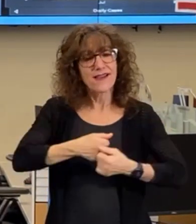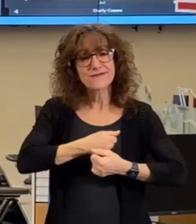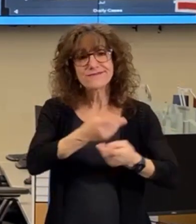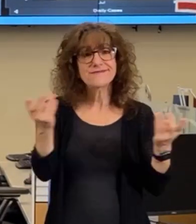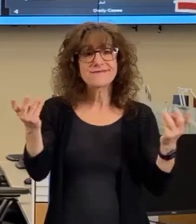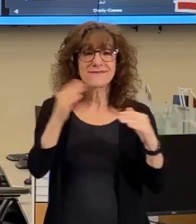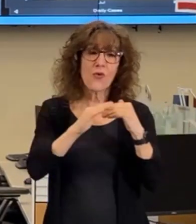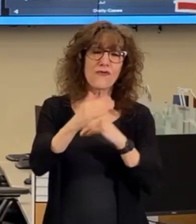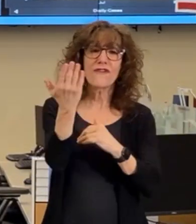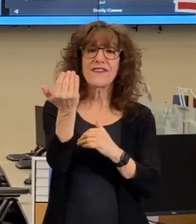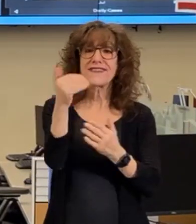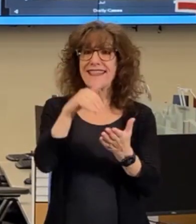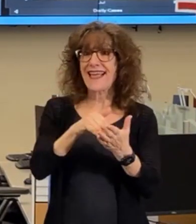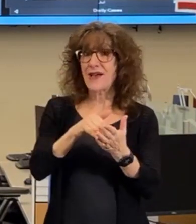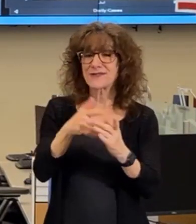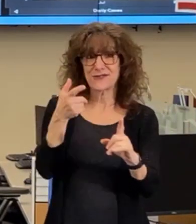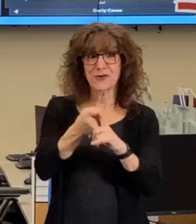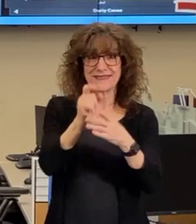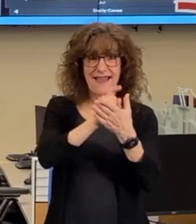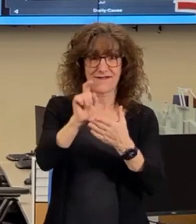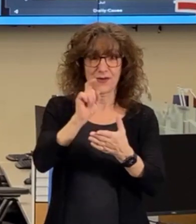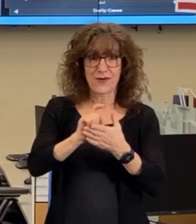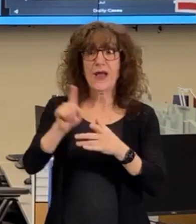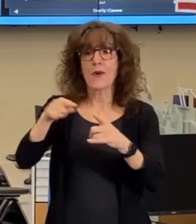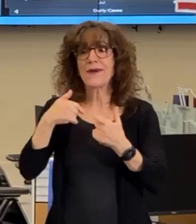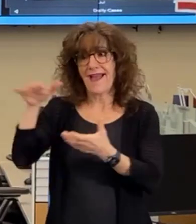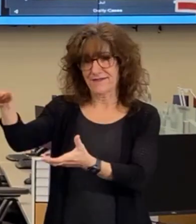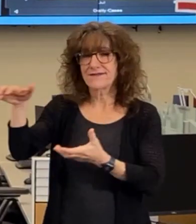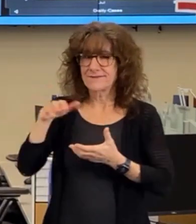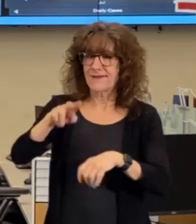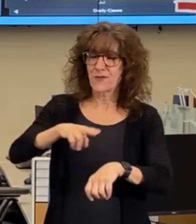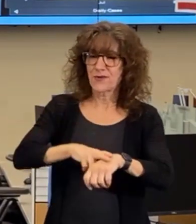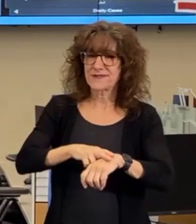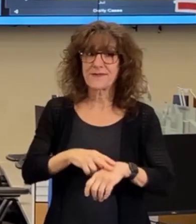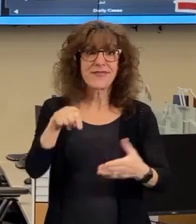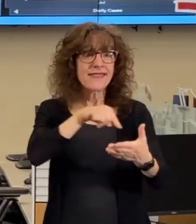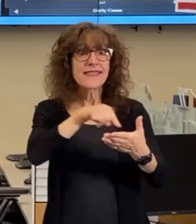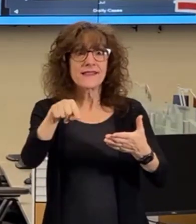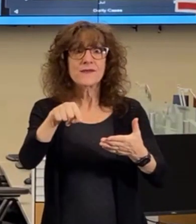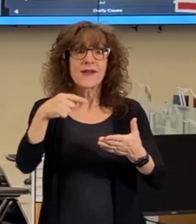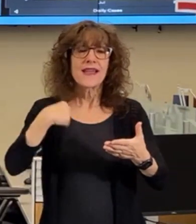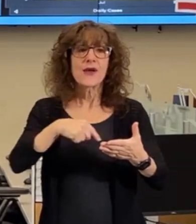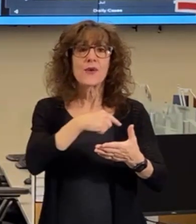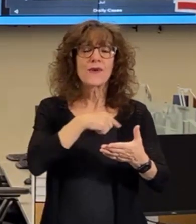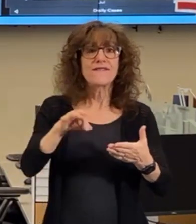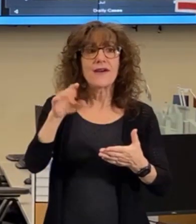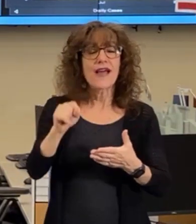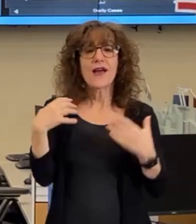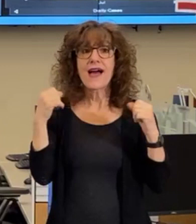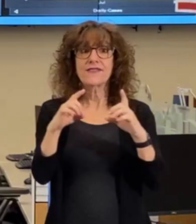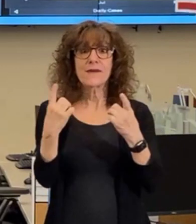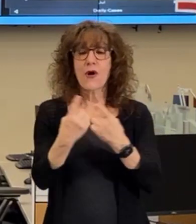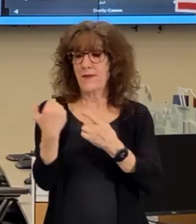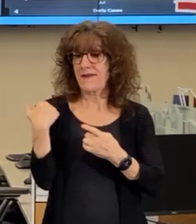over 15,000 doses a week with the commensurate supply of vaccine, of course. This week, we learned our health department went